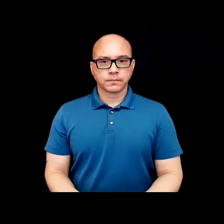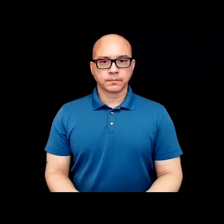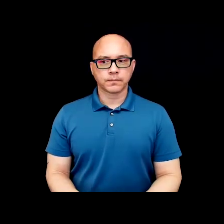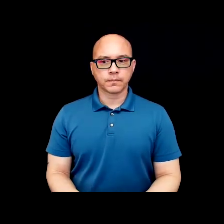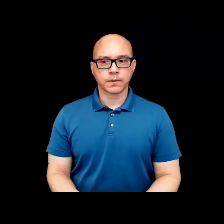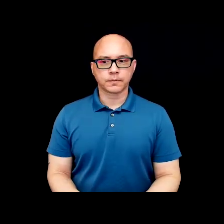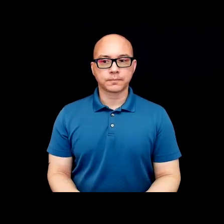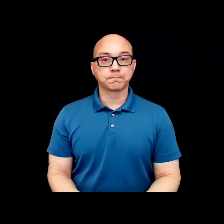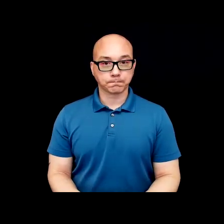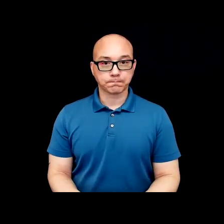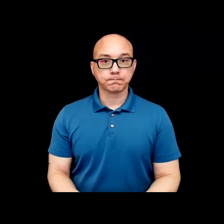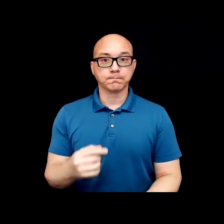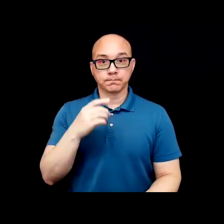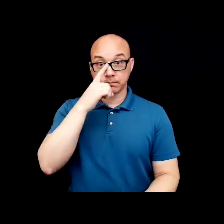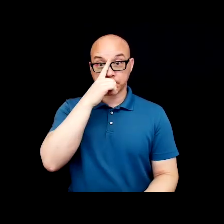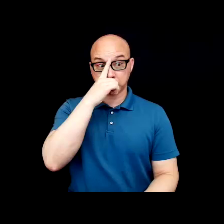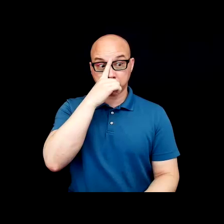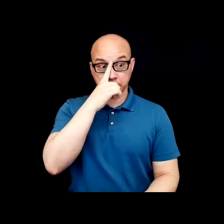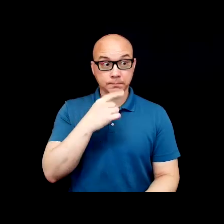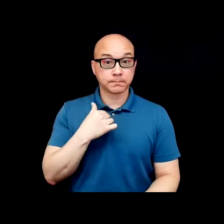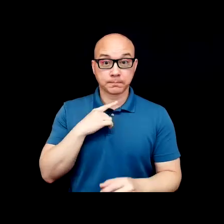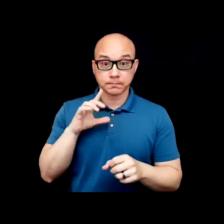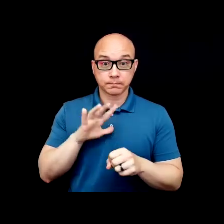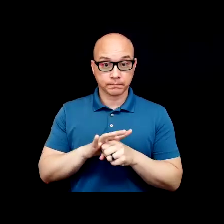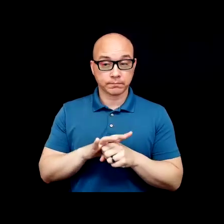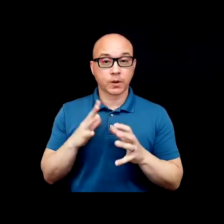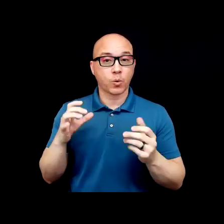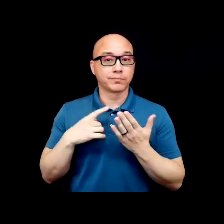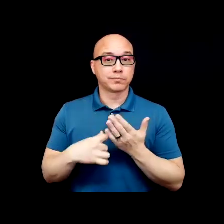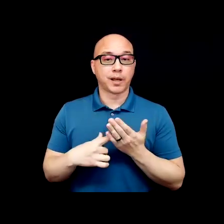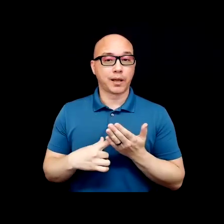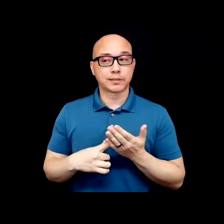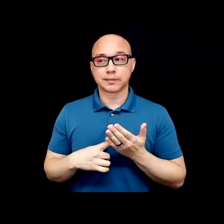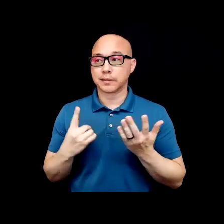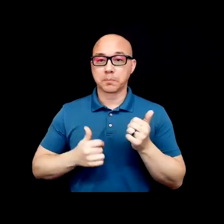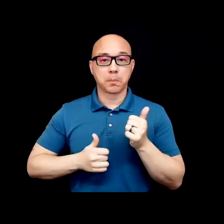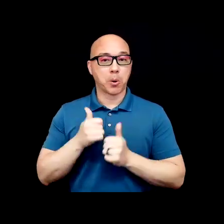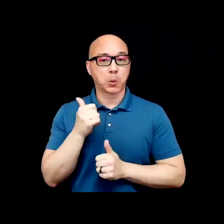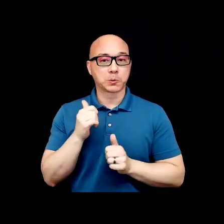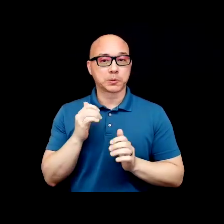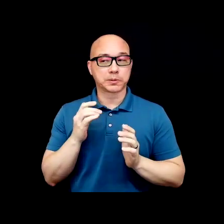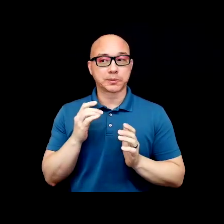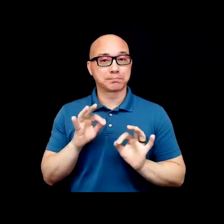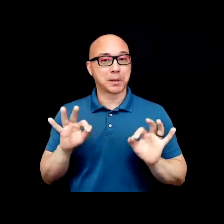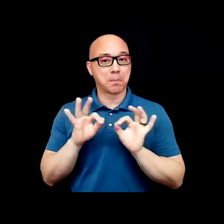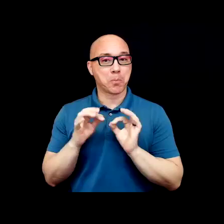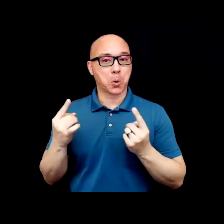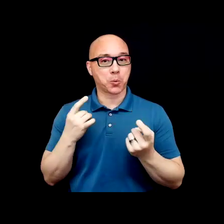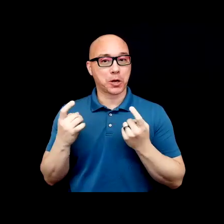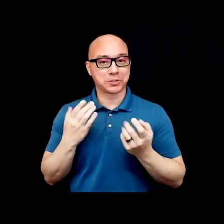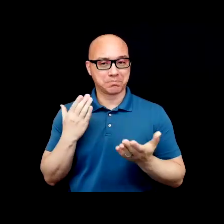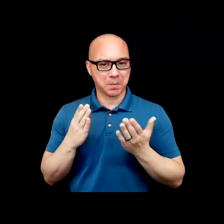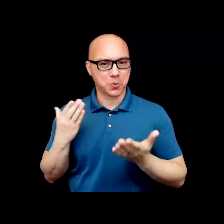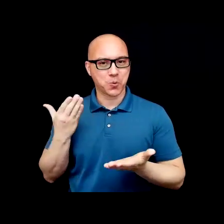So as promised, I want to go over the $1 million question that you probably came to this webinar